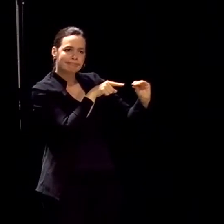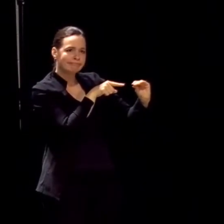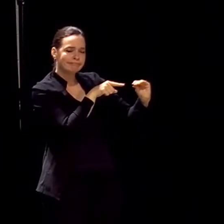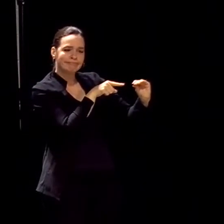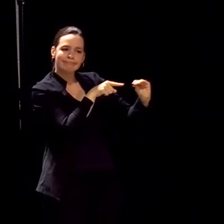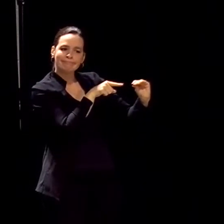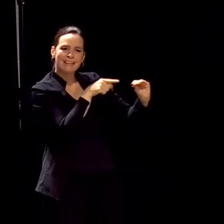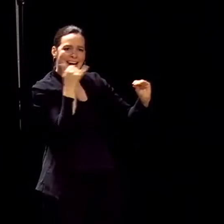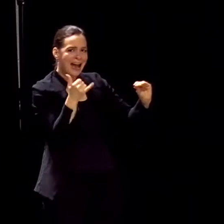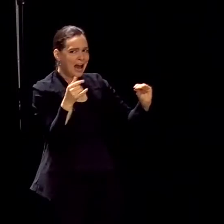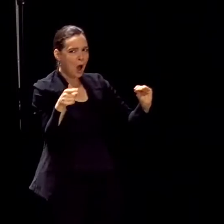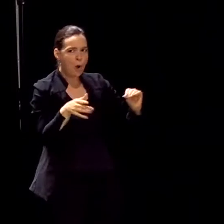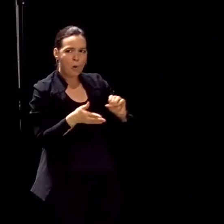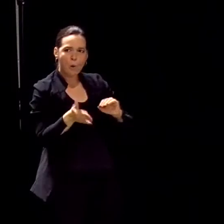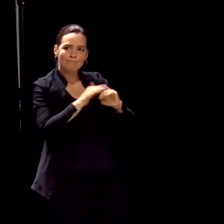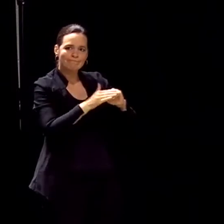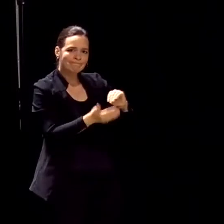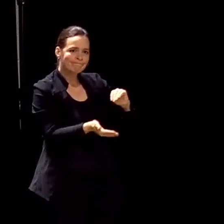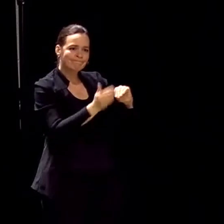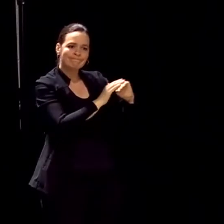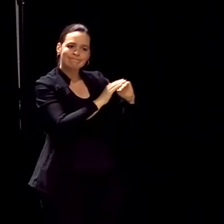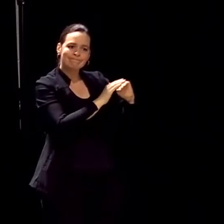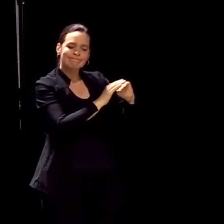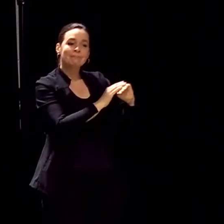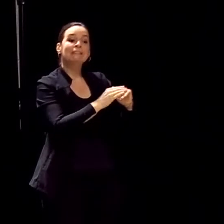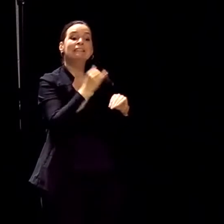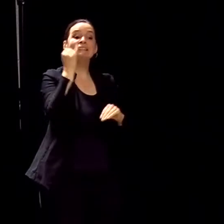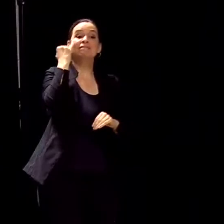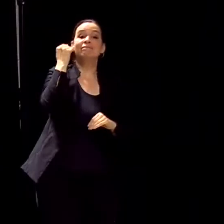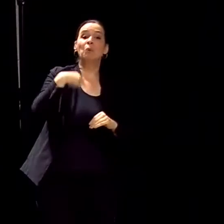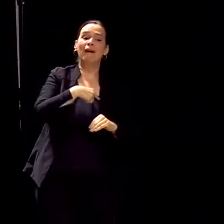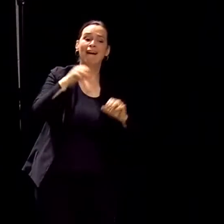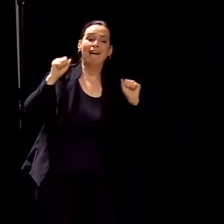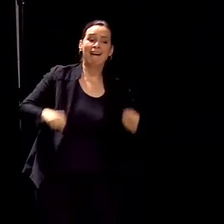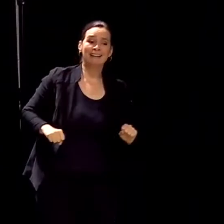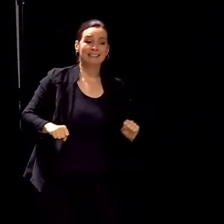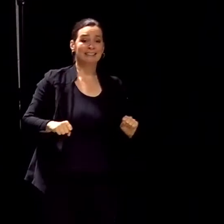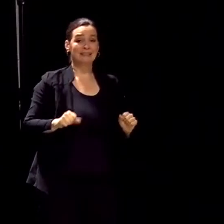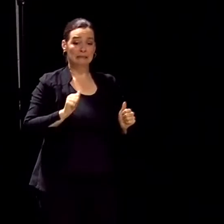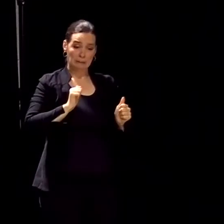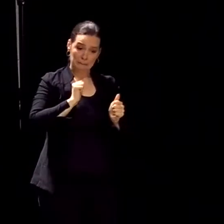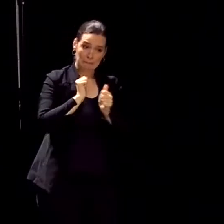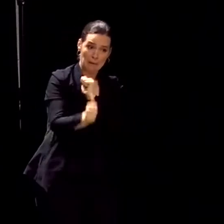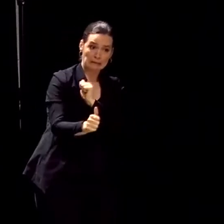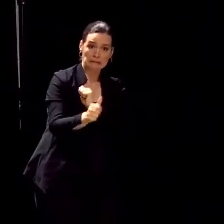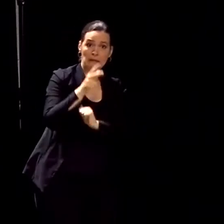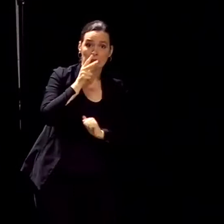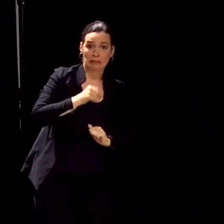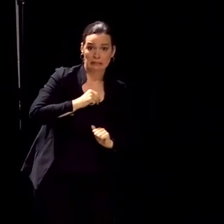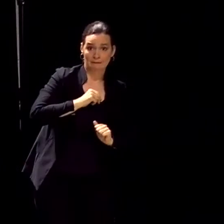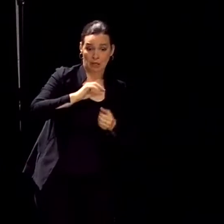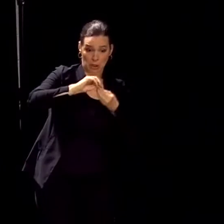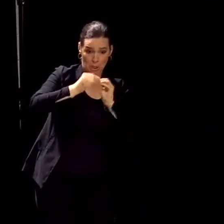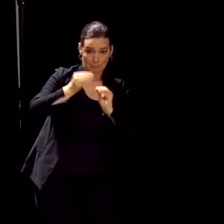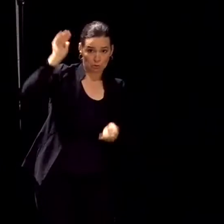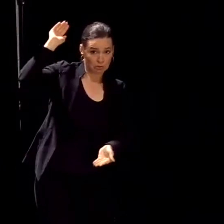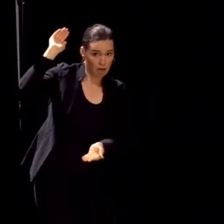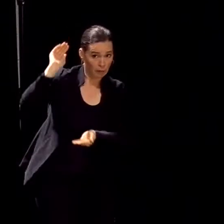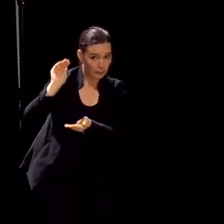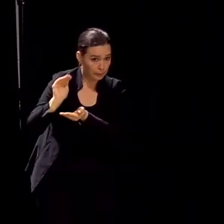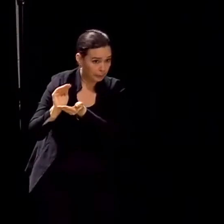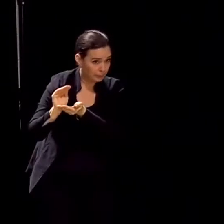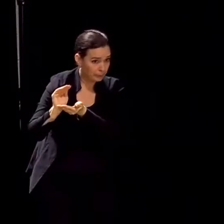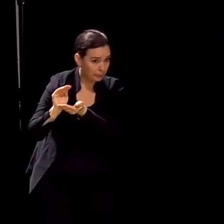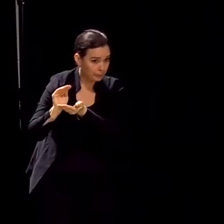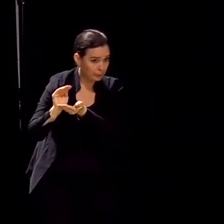it. And then hopefully we'll start seeing our communities vulnerable getting vaccinated. And then it will be the next subset of folks and the next subset. And